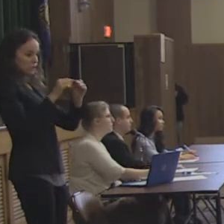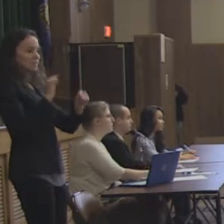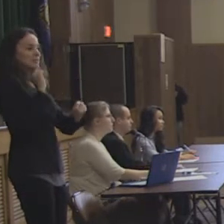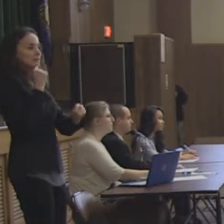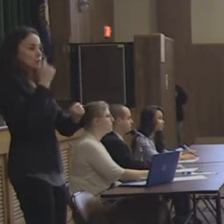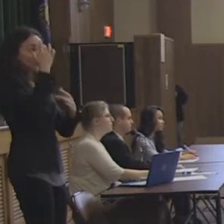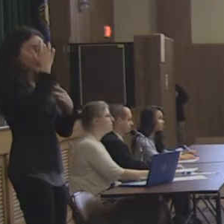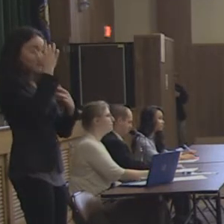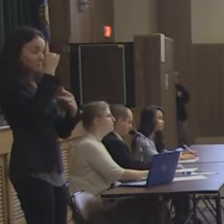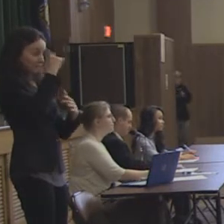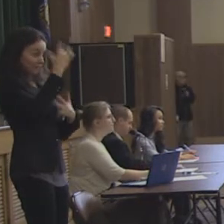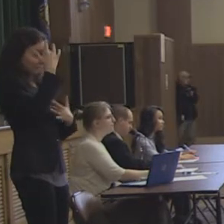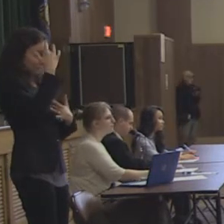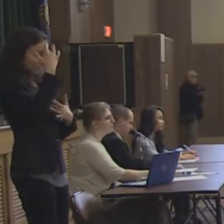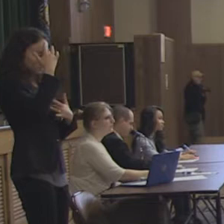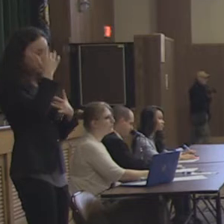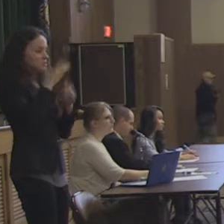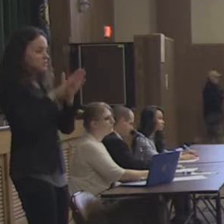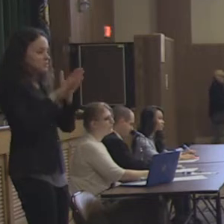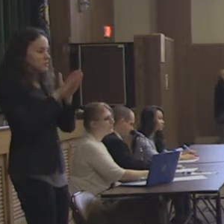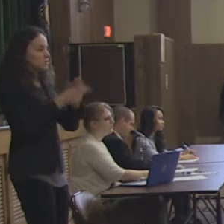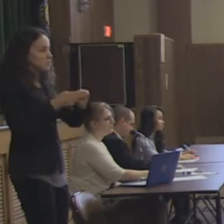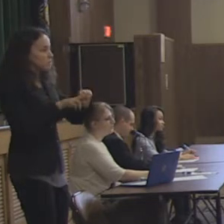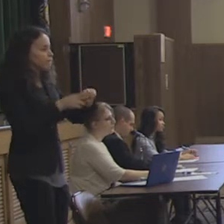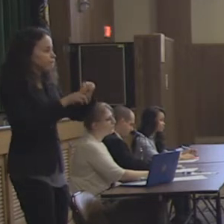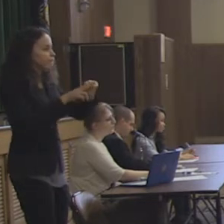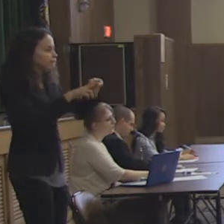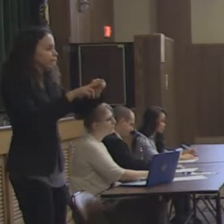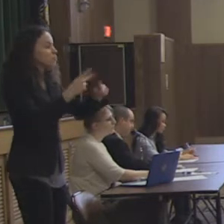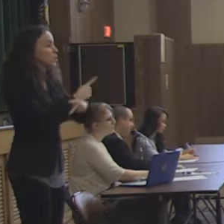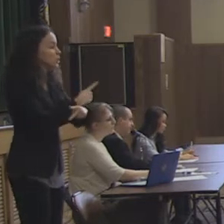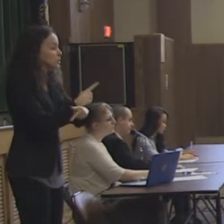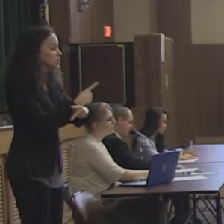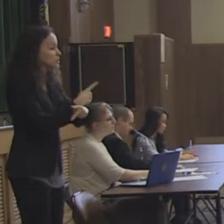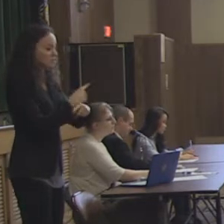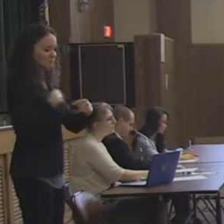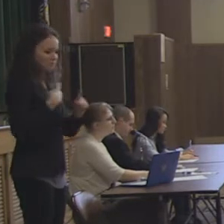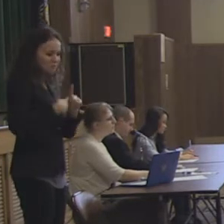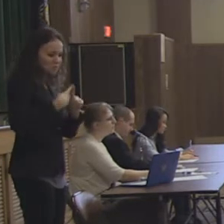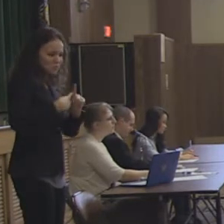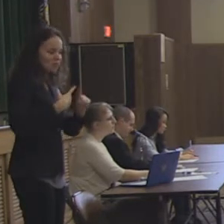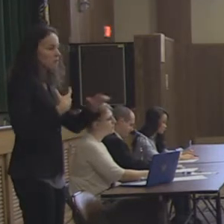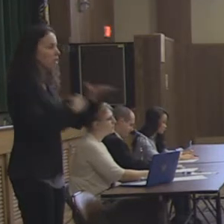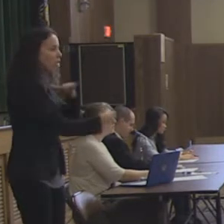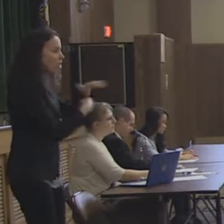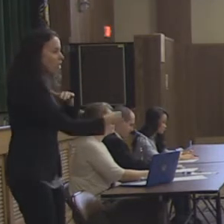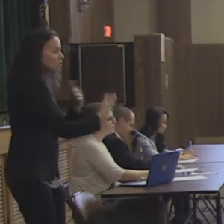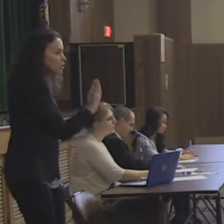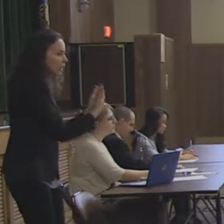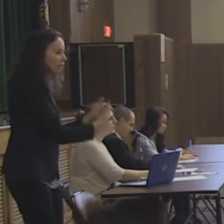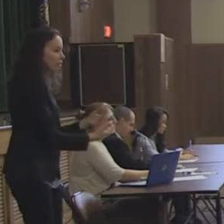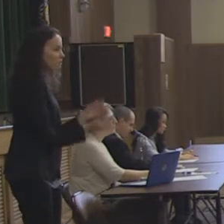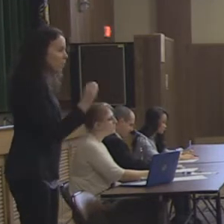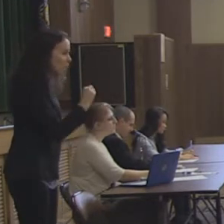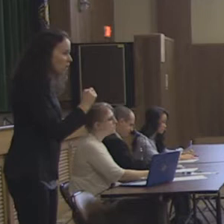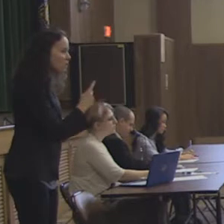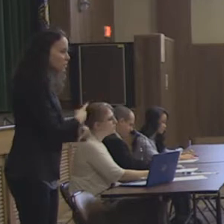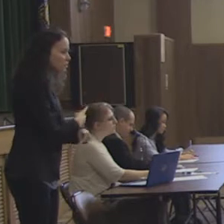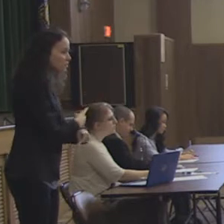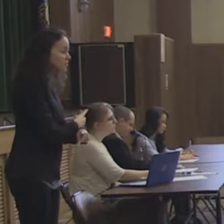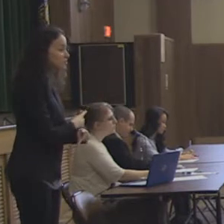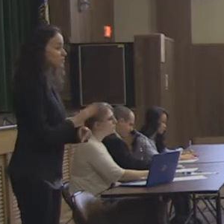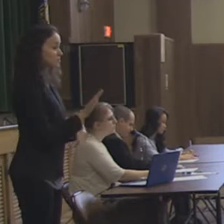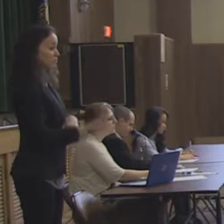is increasing the last few months and being put in jail. In fact, they say that